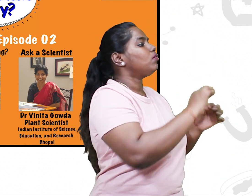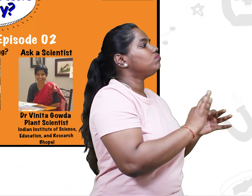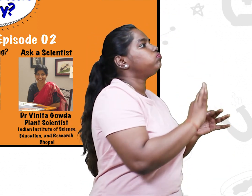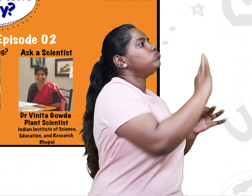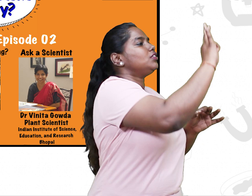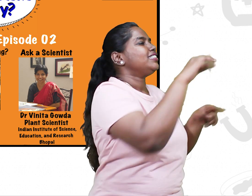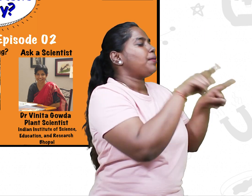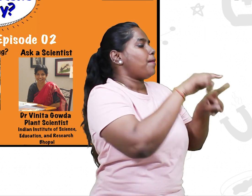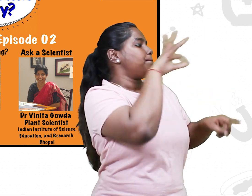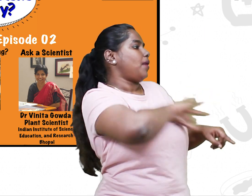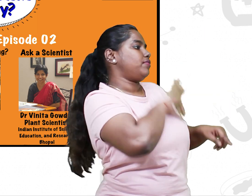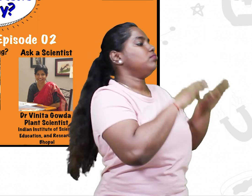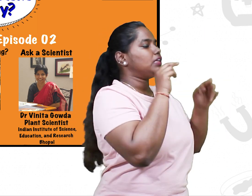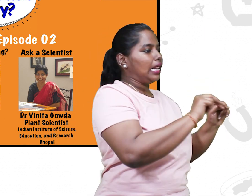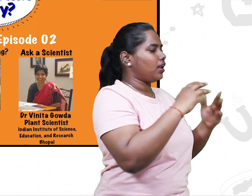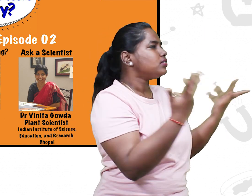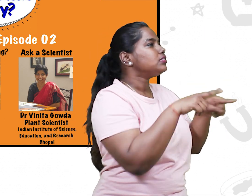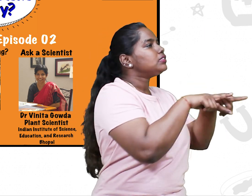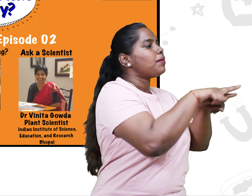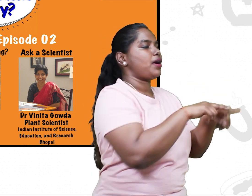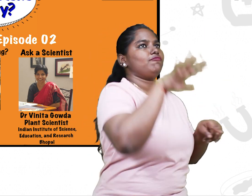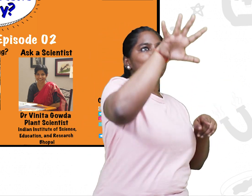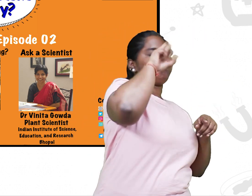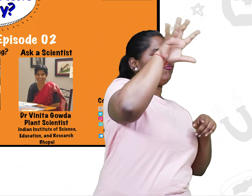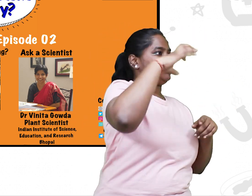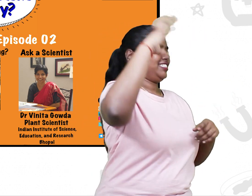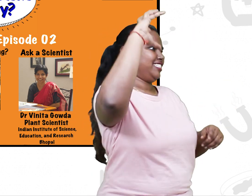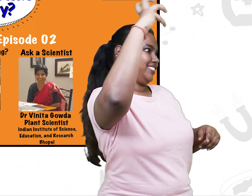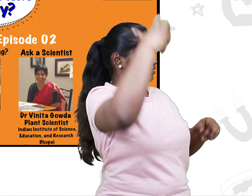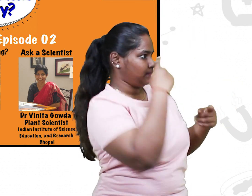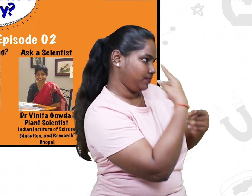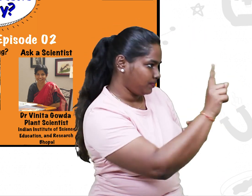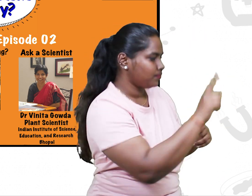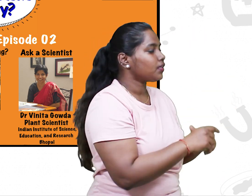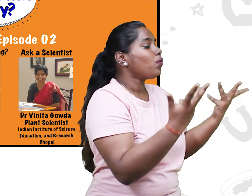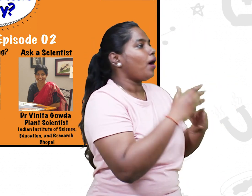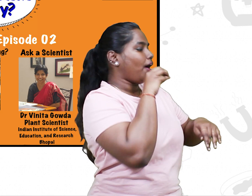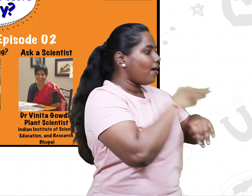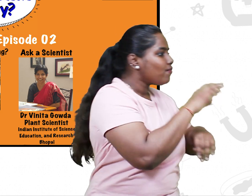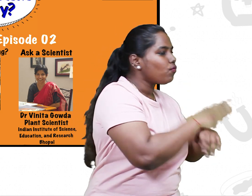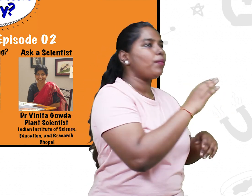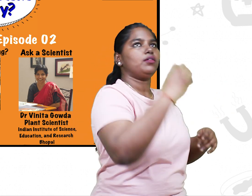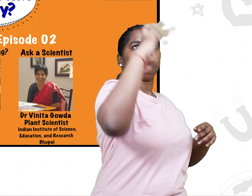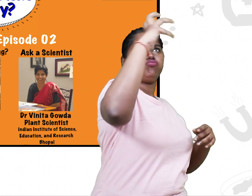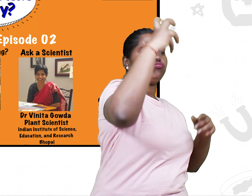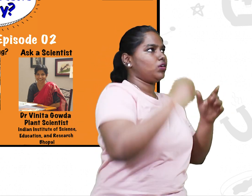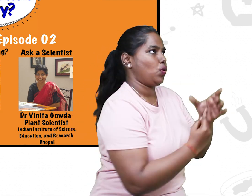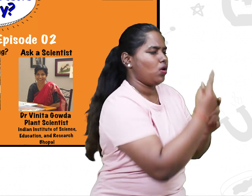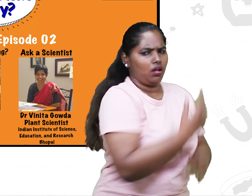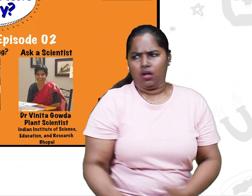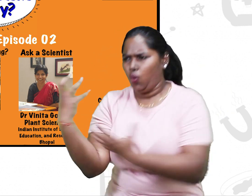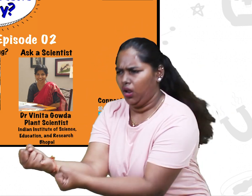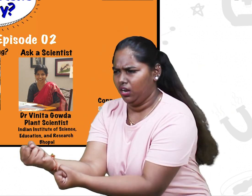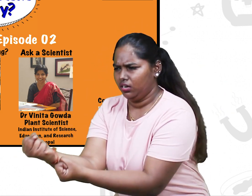their resources. Like sunlight. Trees can't go to catch sunlight. They're anchored. So they Grow!